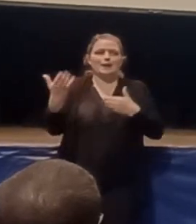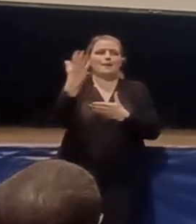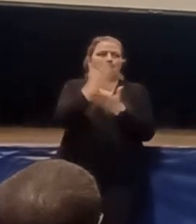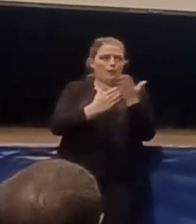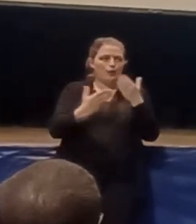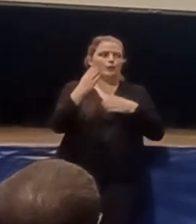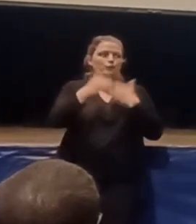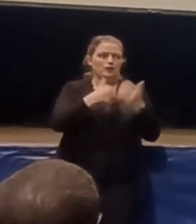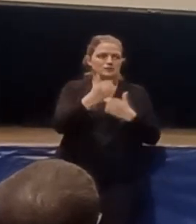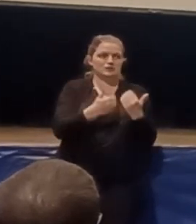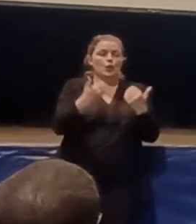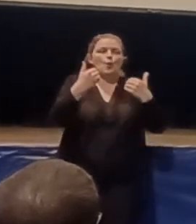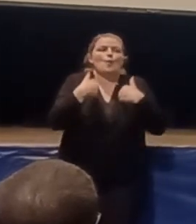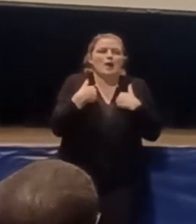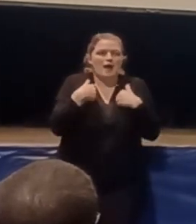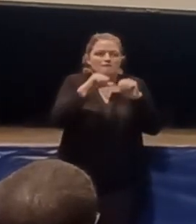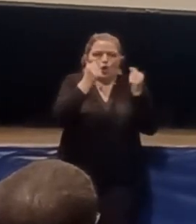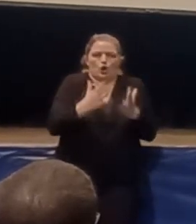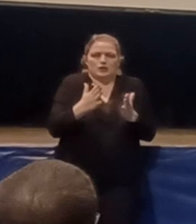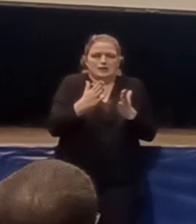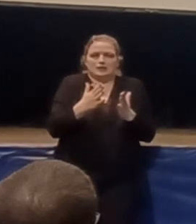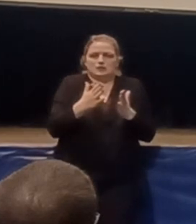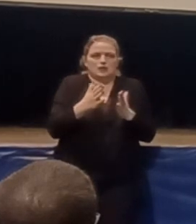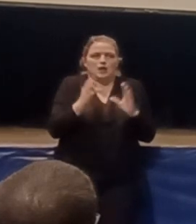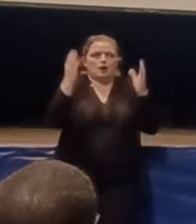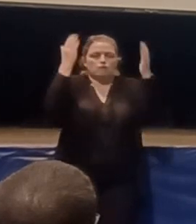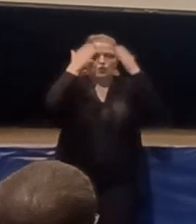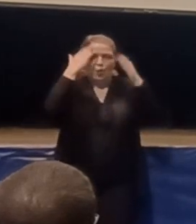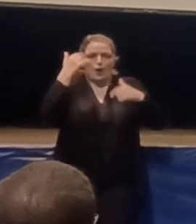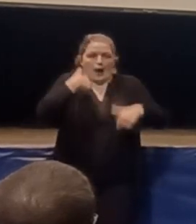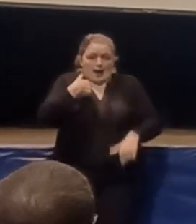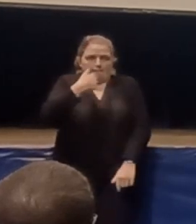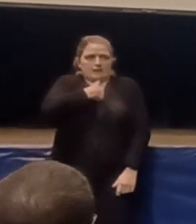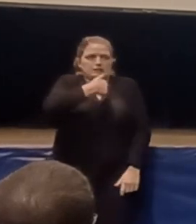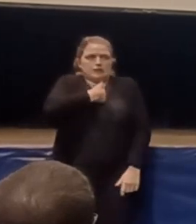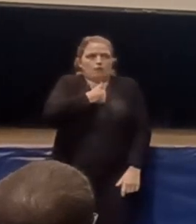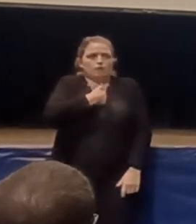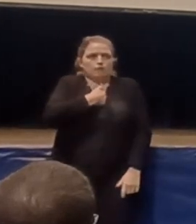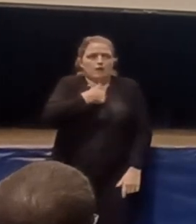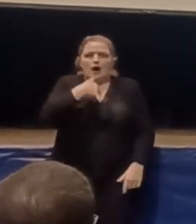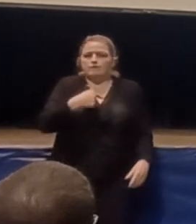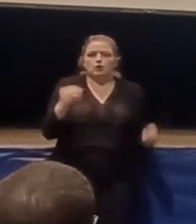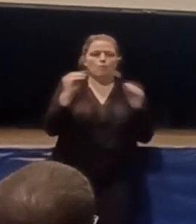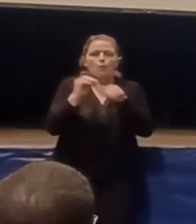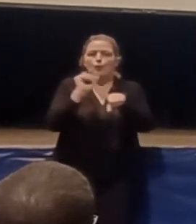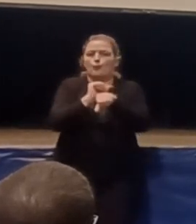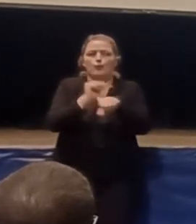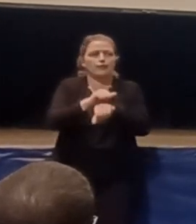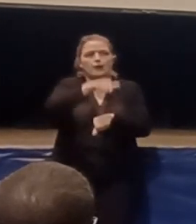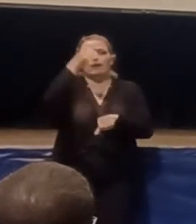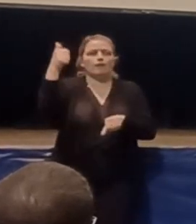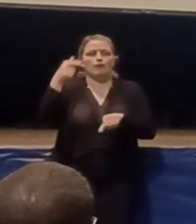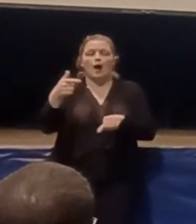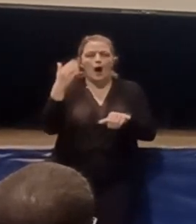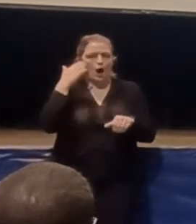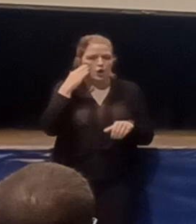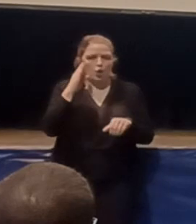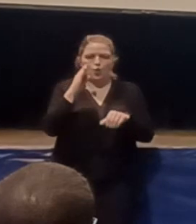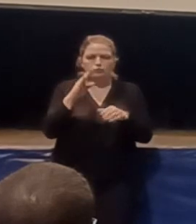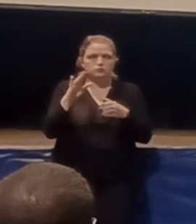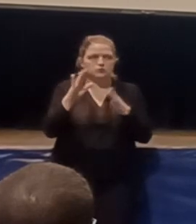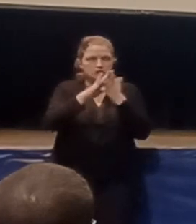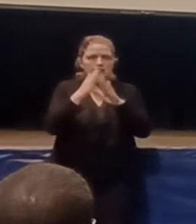Yes. We have architects who are knowledgeable in that. I'm one. I've probably done more work than any architect I know for the city of Boston, quite honestly,